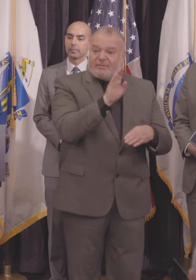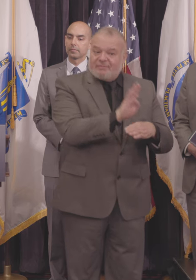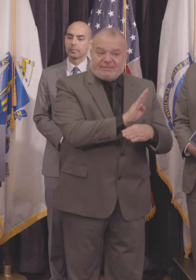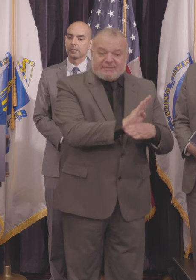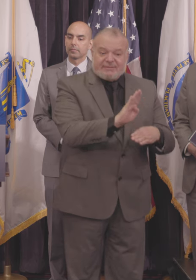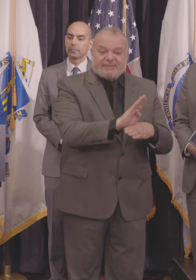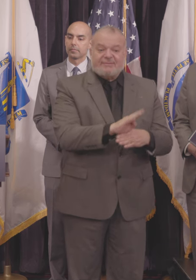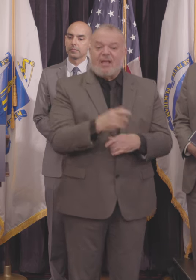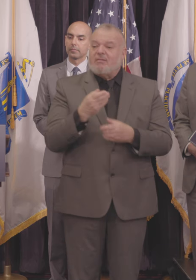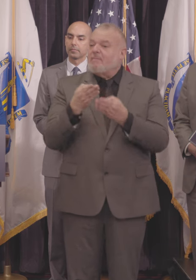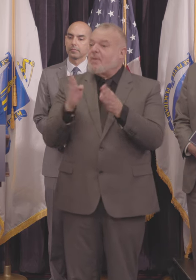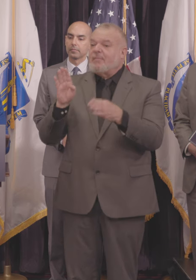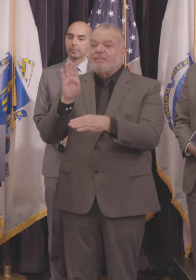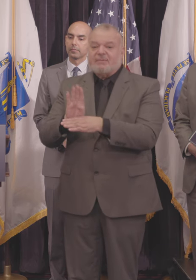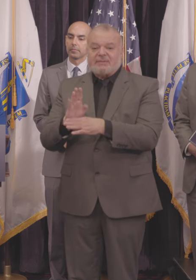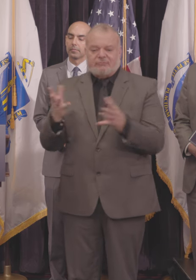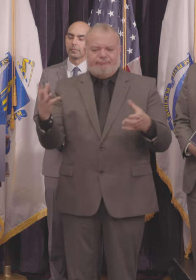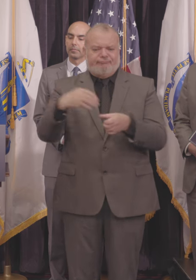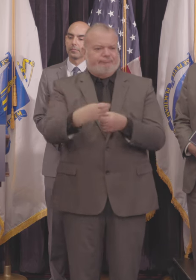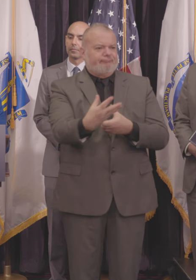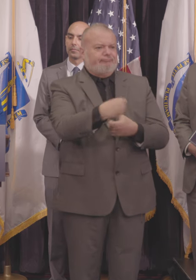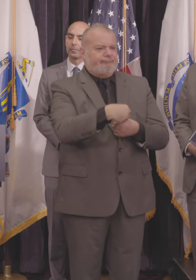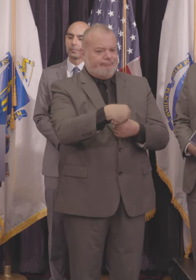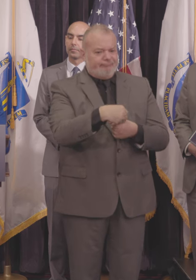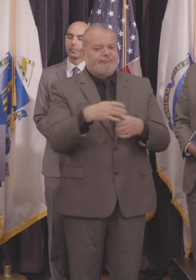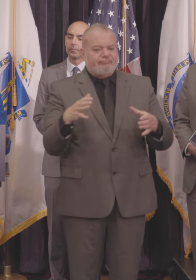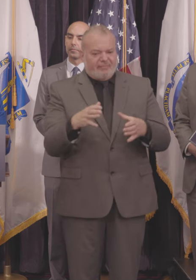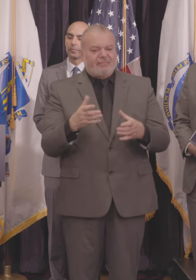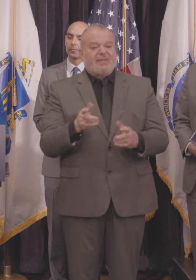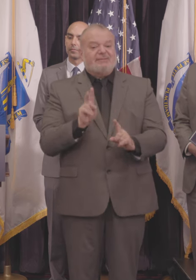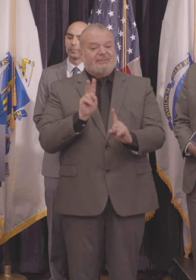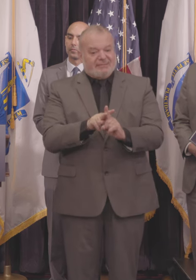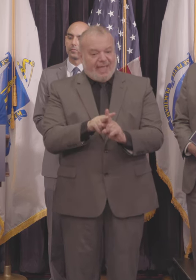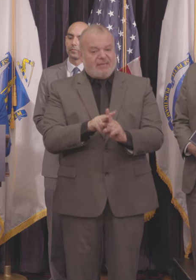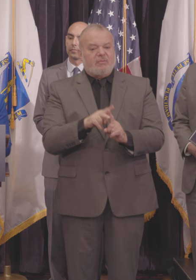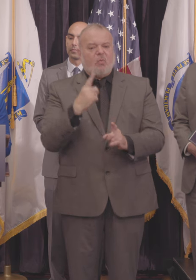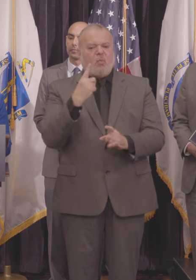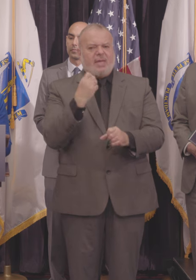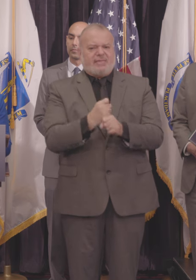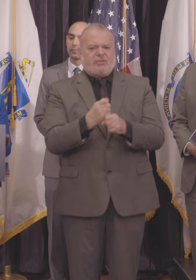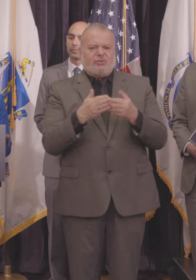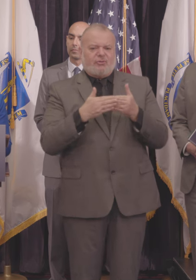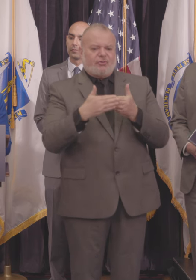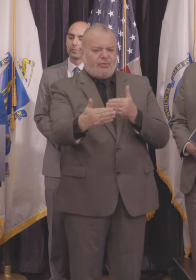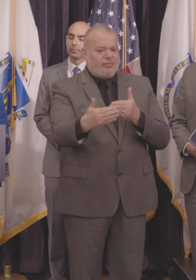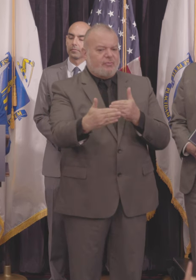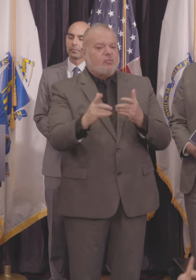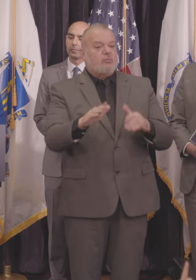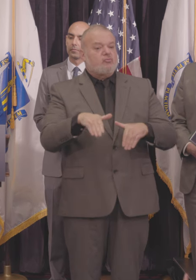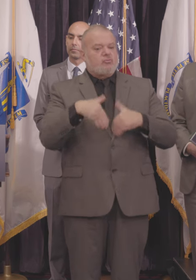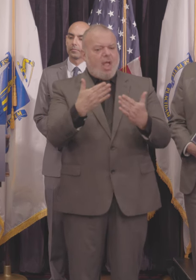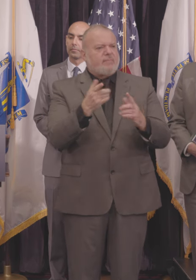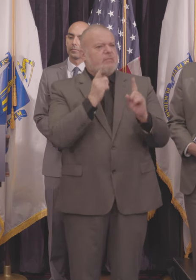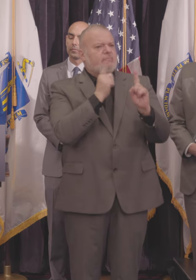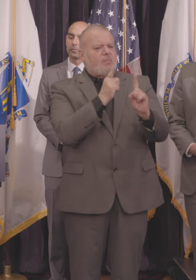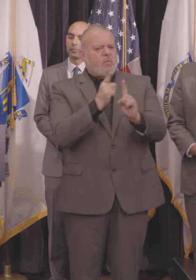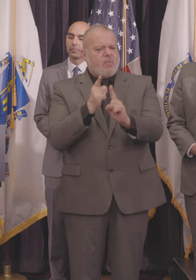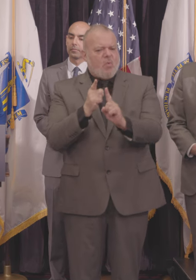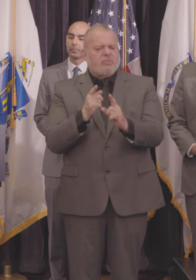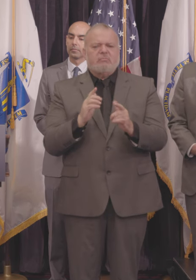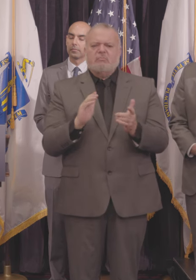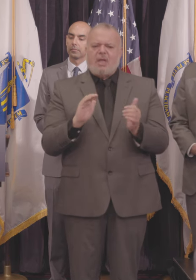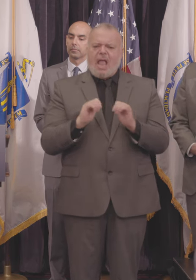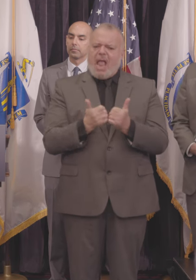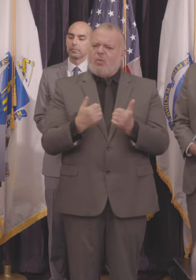them to report to me in less than 12 months on recommendations for how we can support safe, reliable,